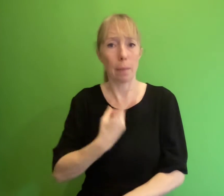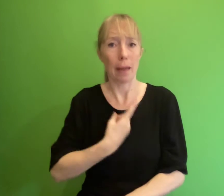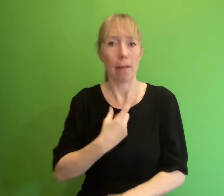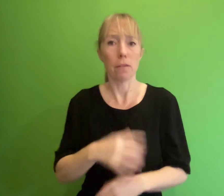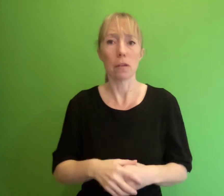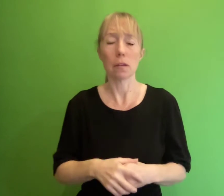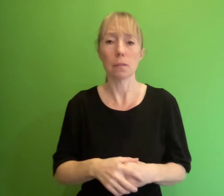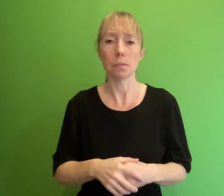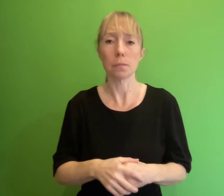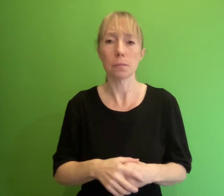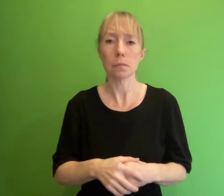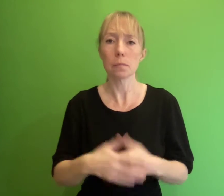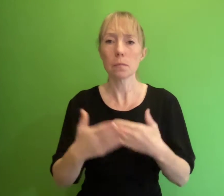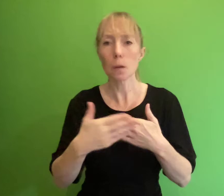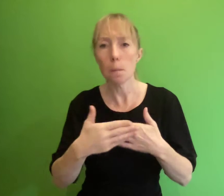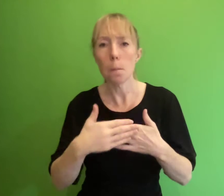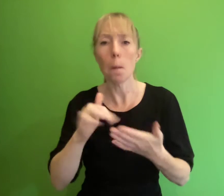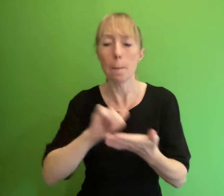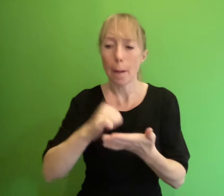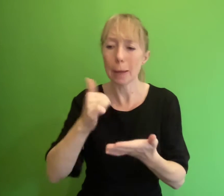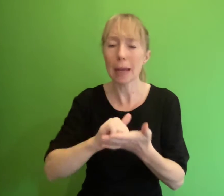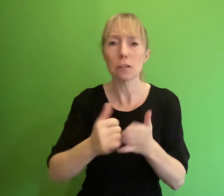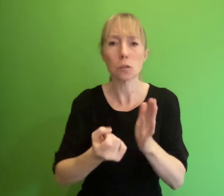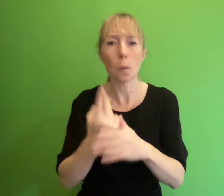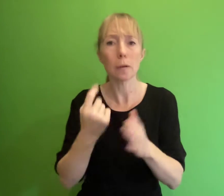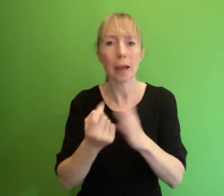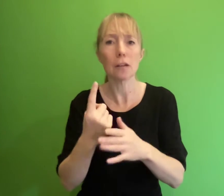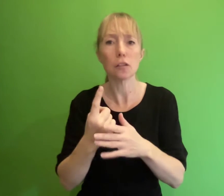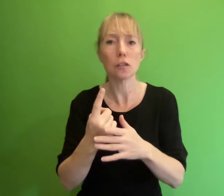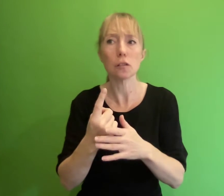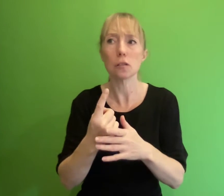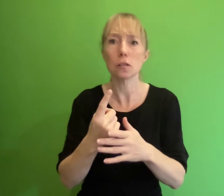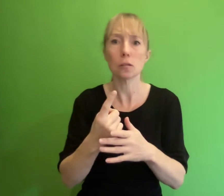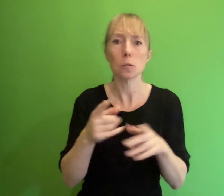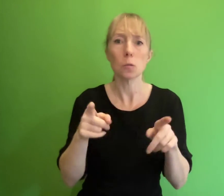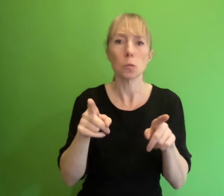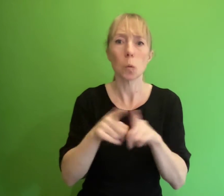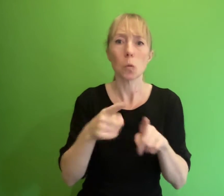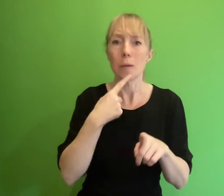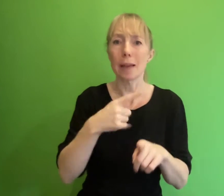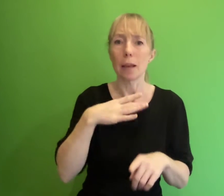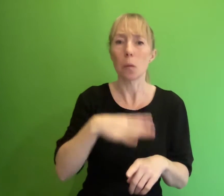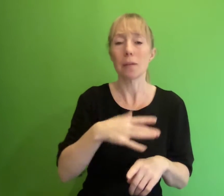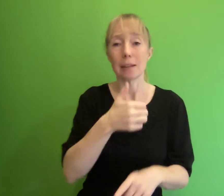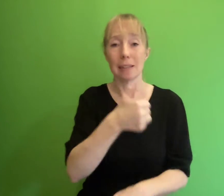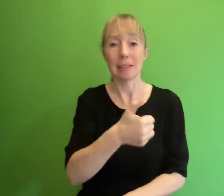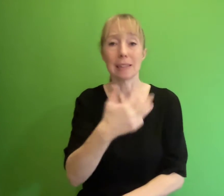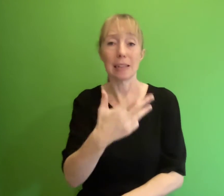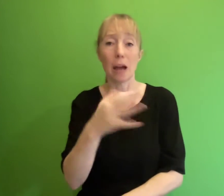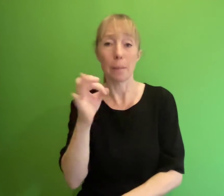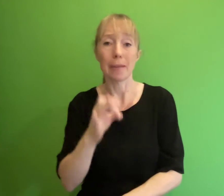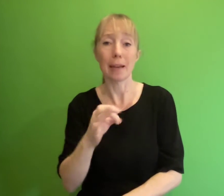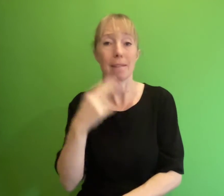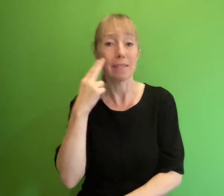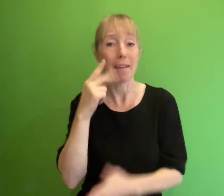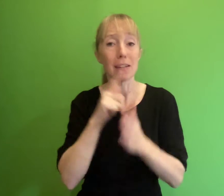More publication opportunities were also called for. 69% of deaf and disabled writers want more